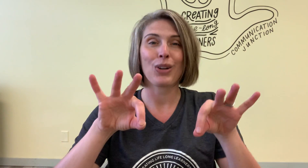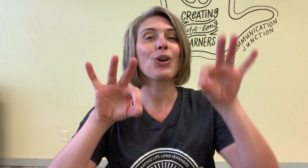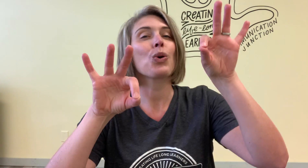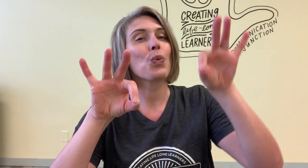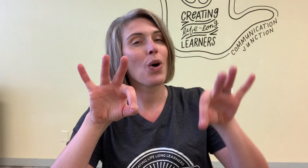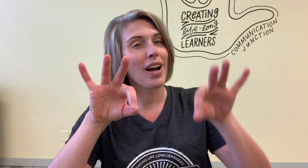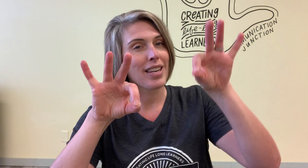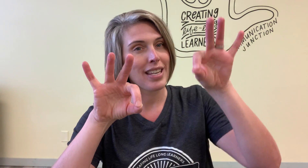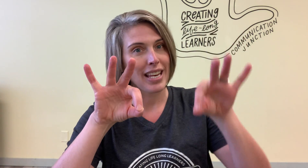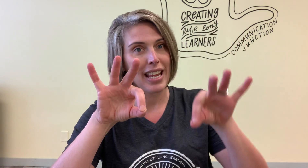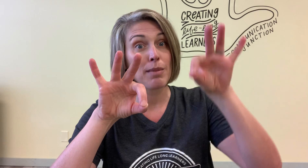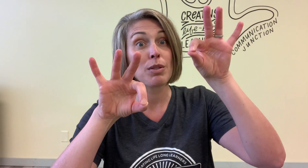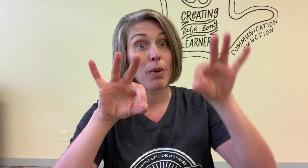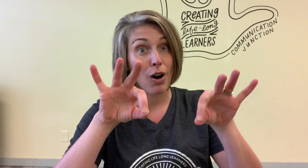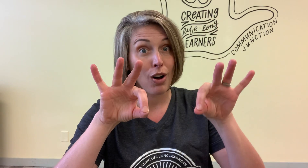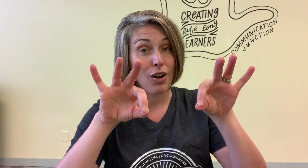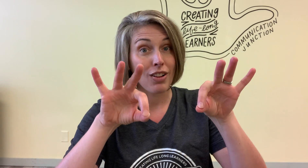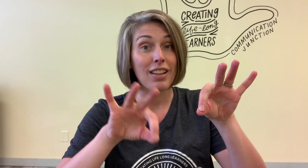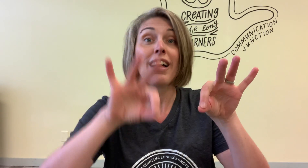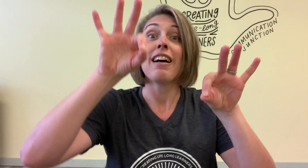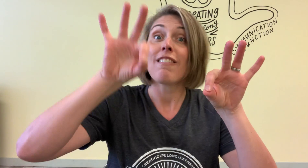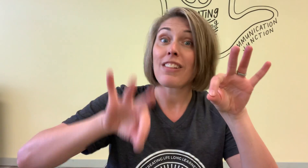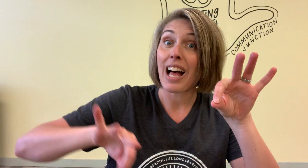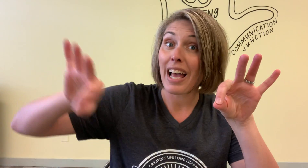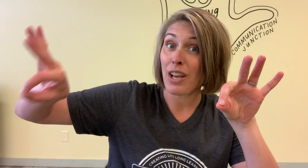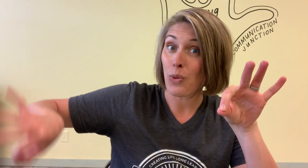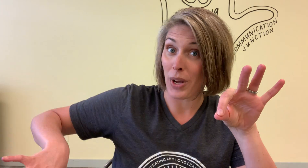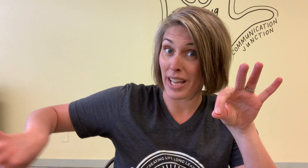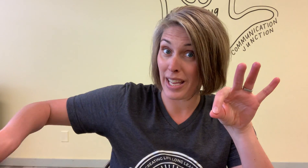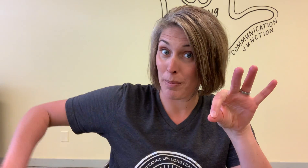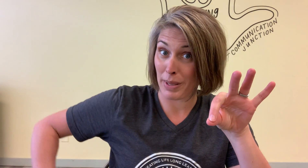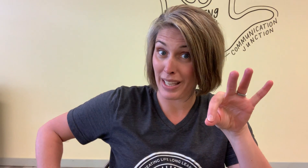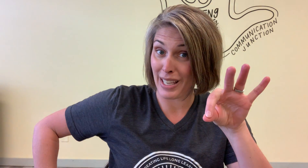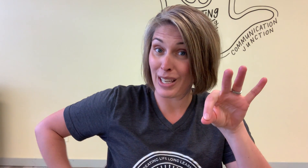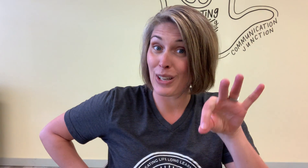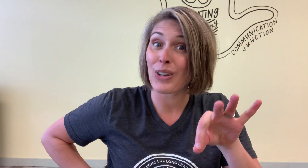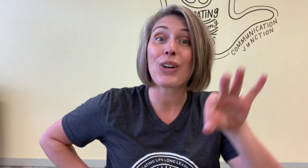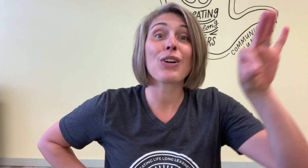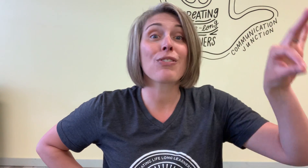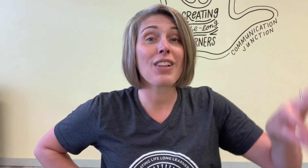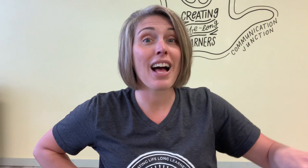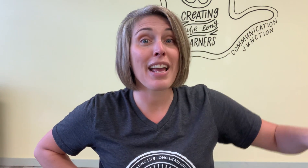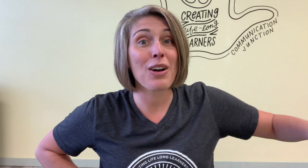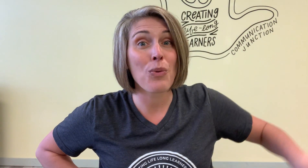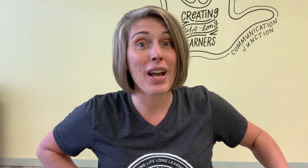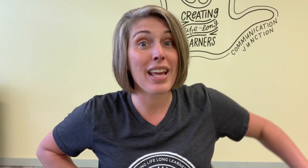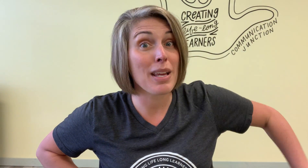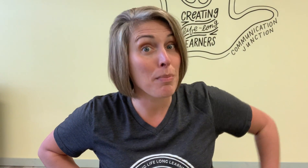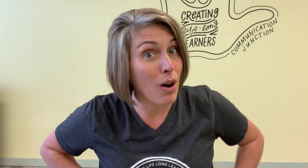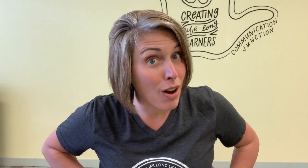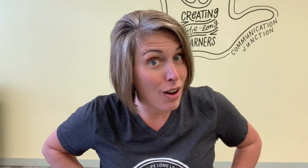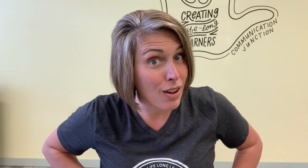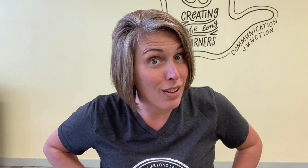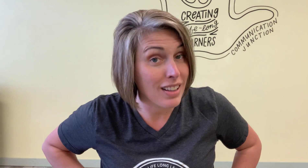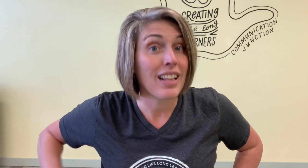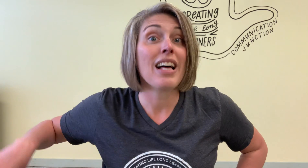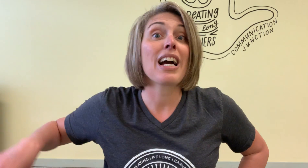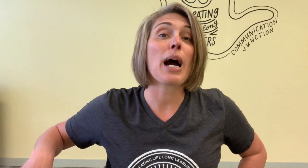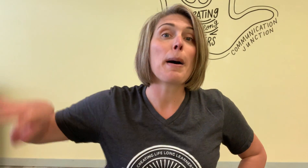Peter, one named Paul. Fly away, Peter, fly away, Paul.